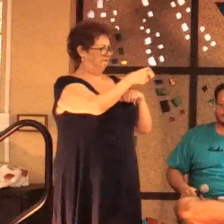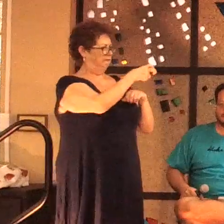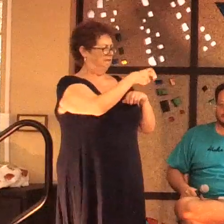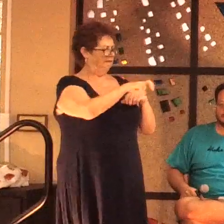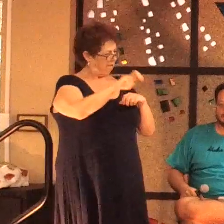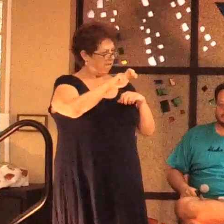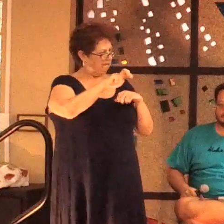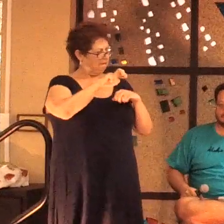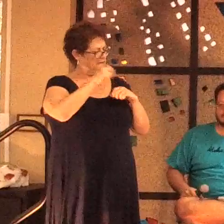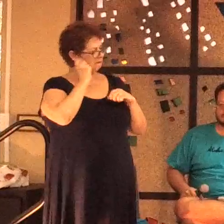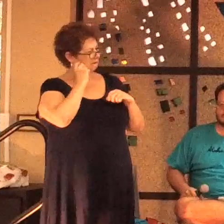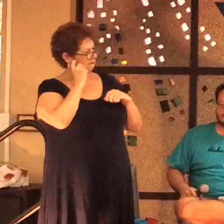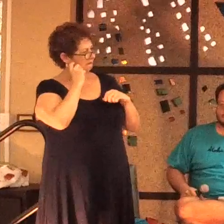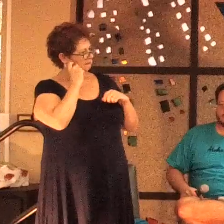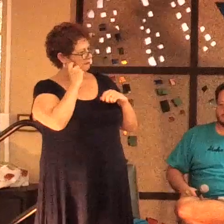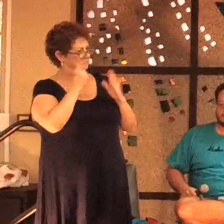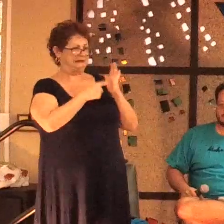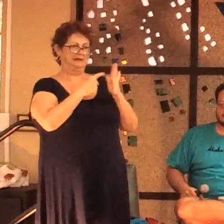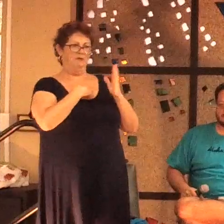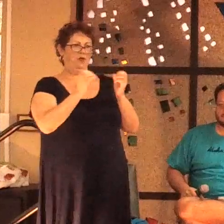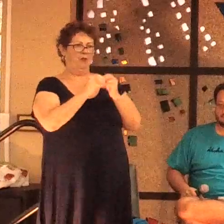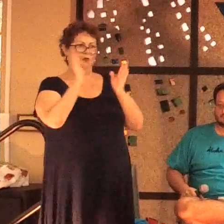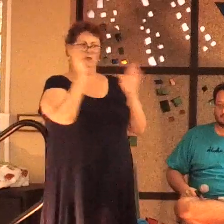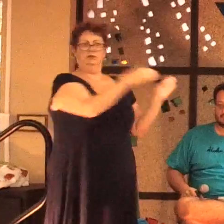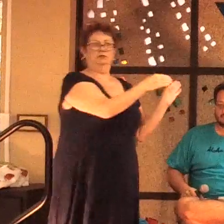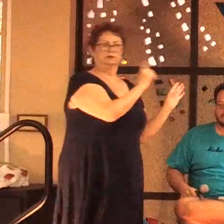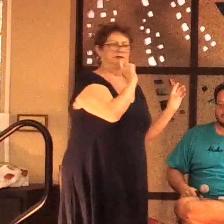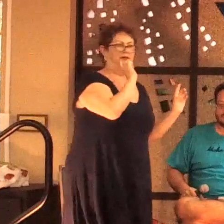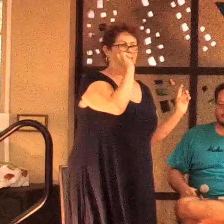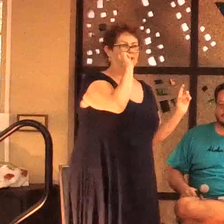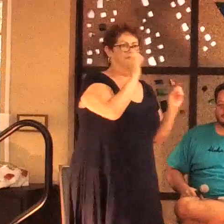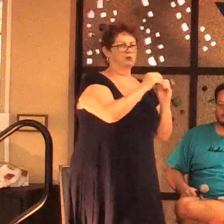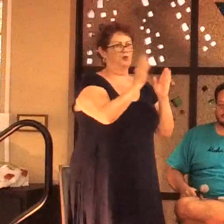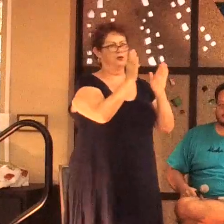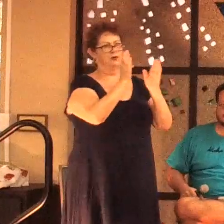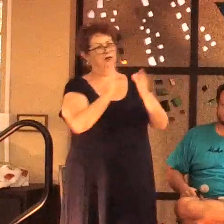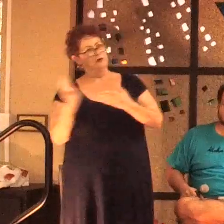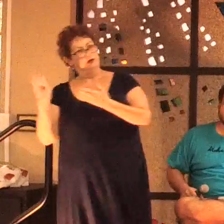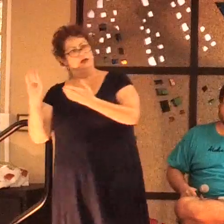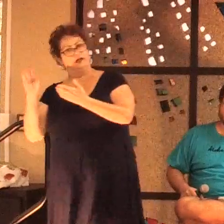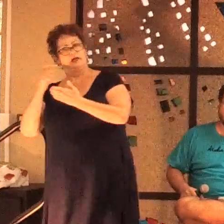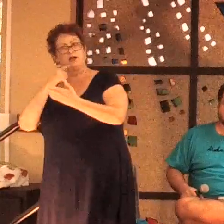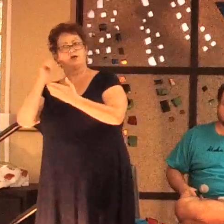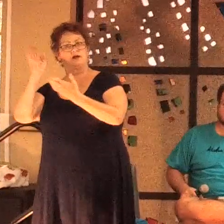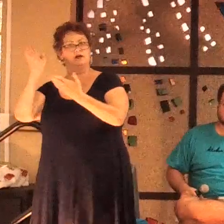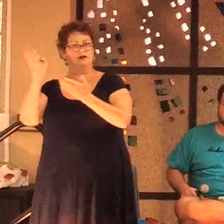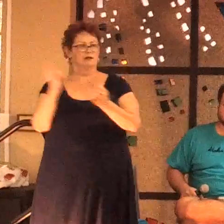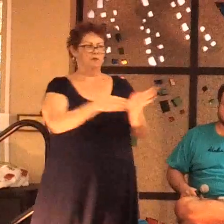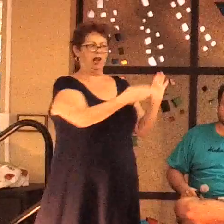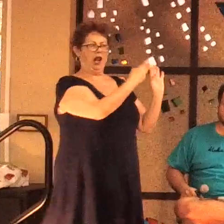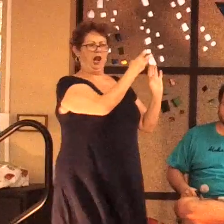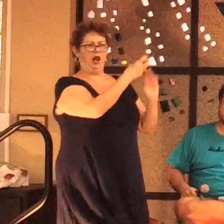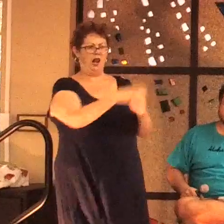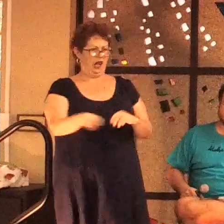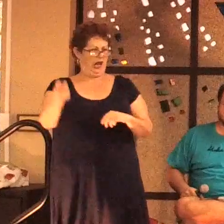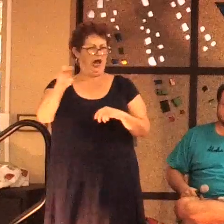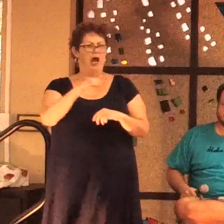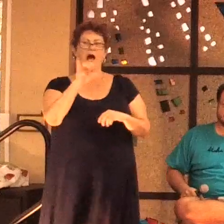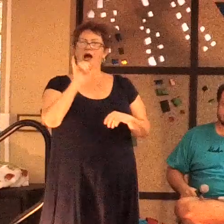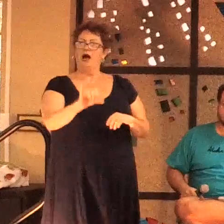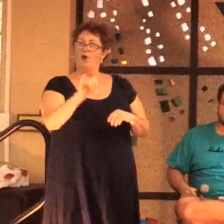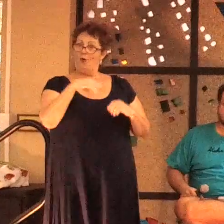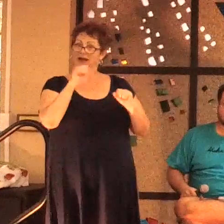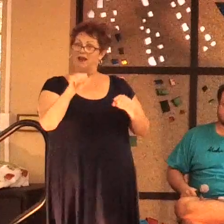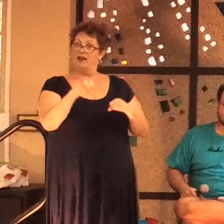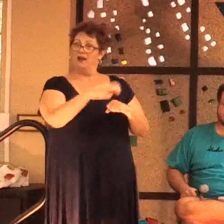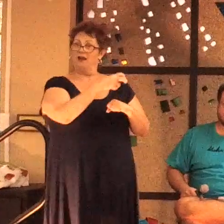different, that I transitioned from one world to the next. I tend to veer more towards the deaf than I did